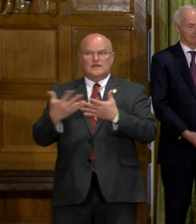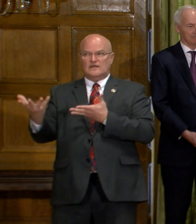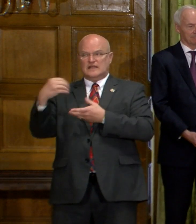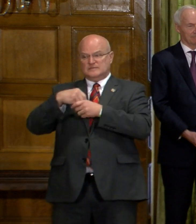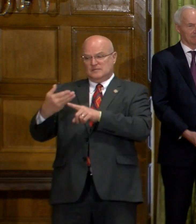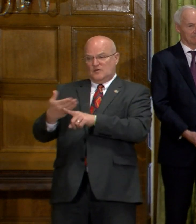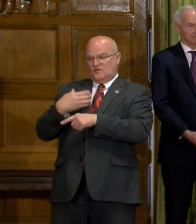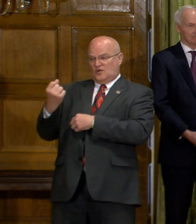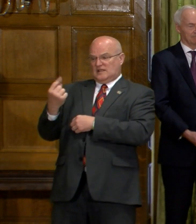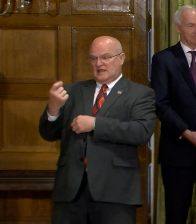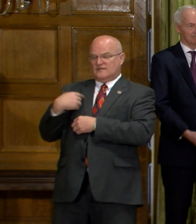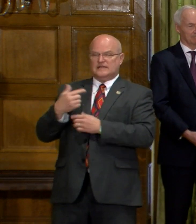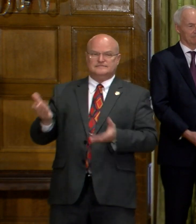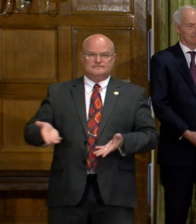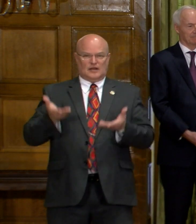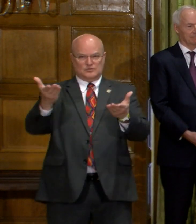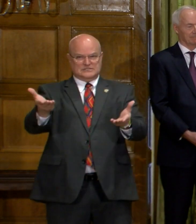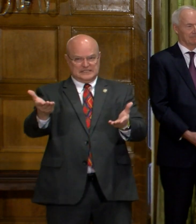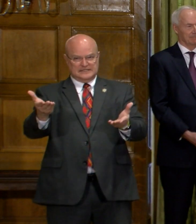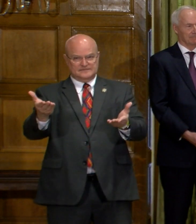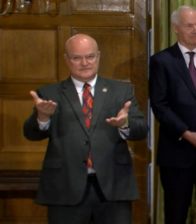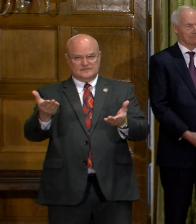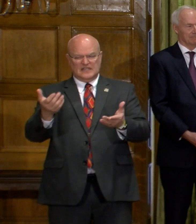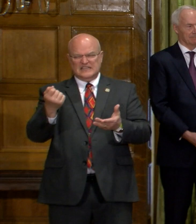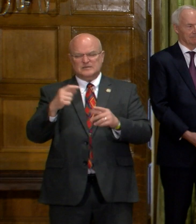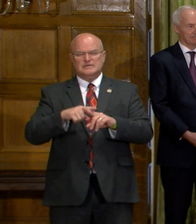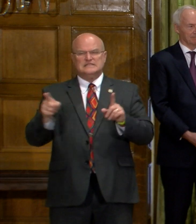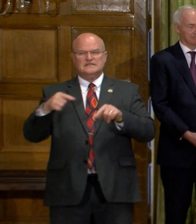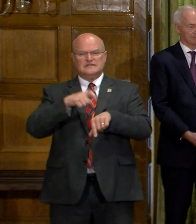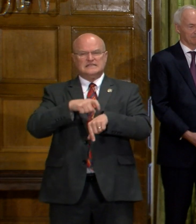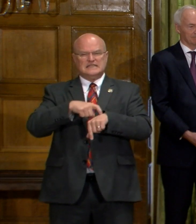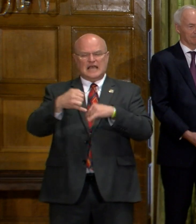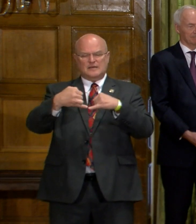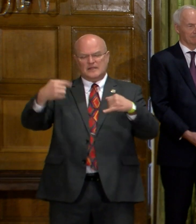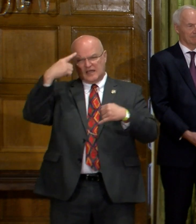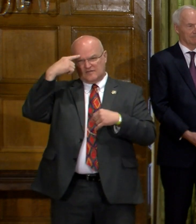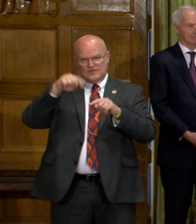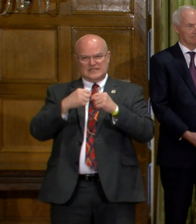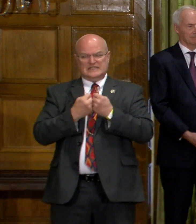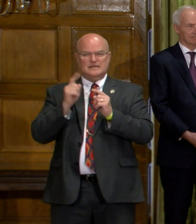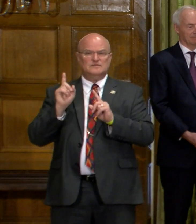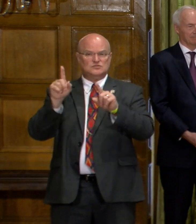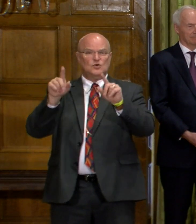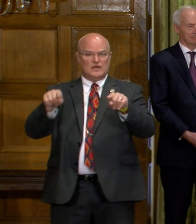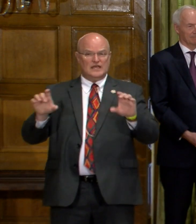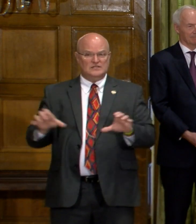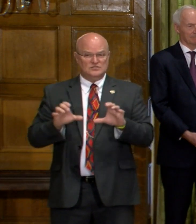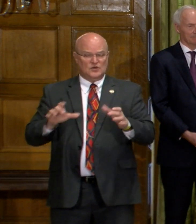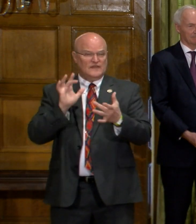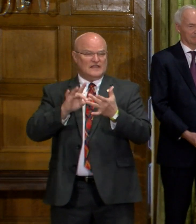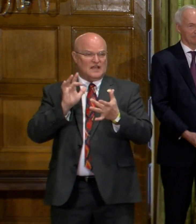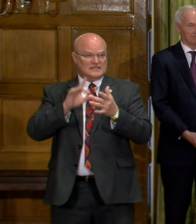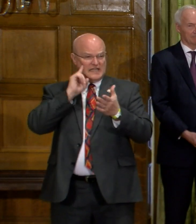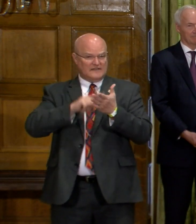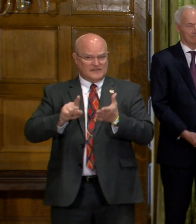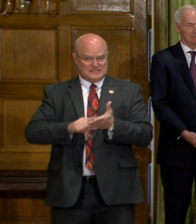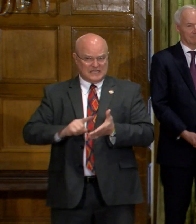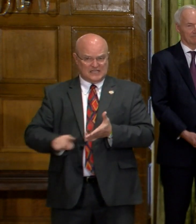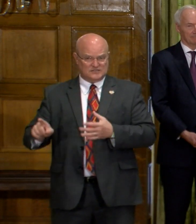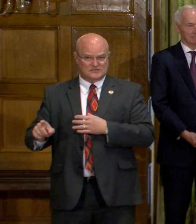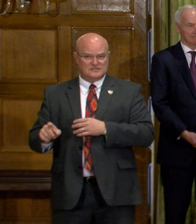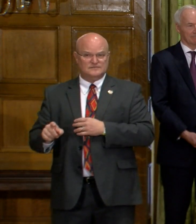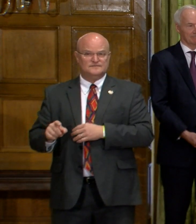comes in before that, that's what I present. And a little bit different timeline for the team that's going out and doing these contact